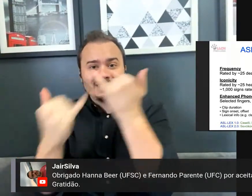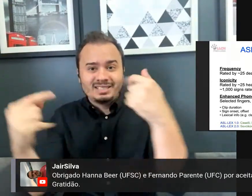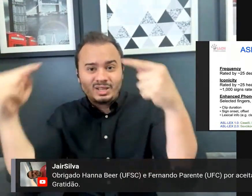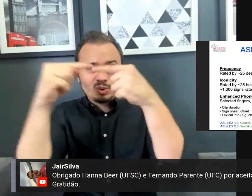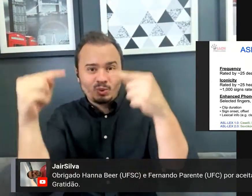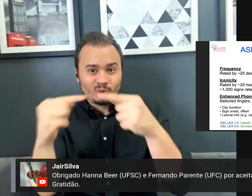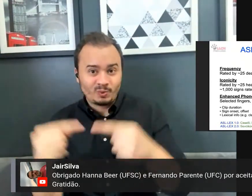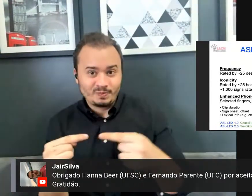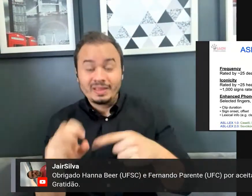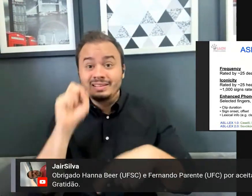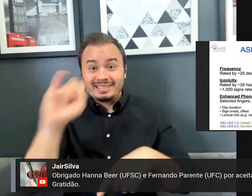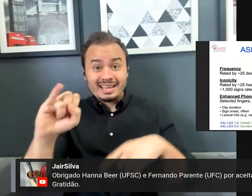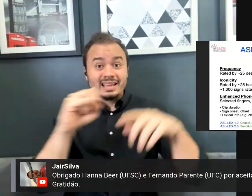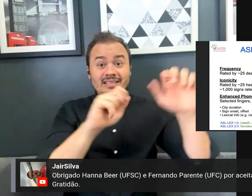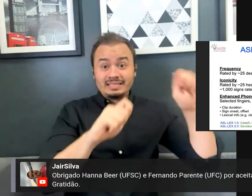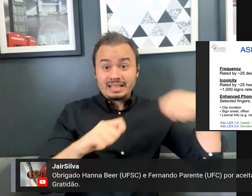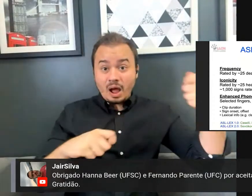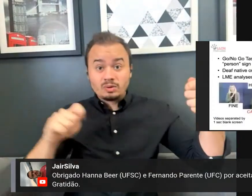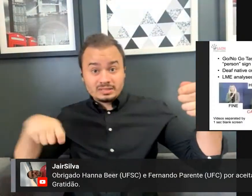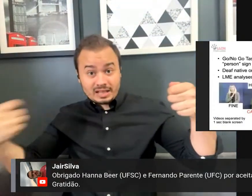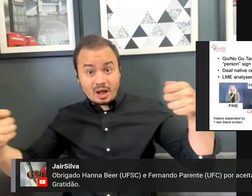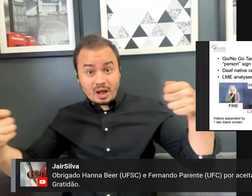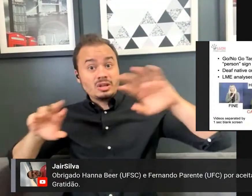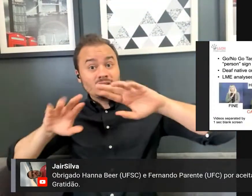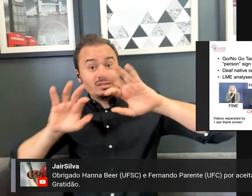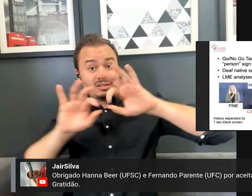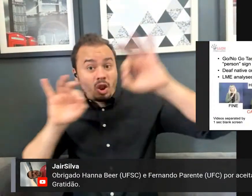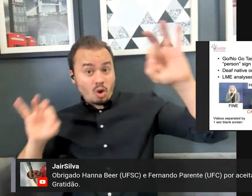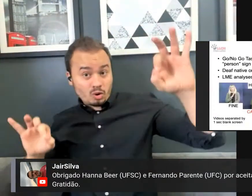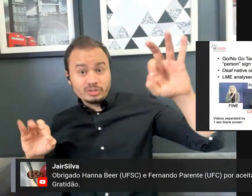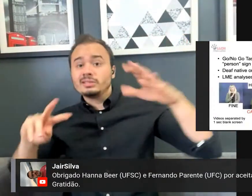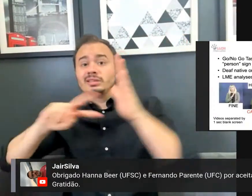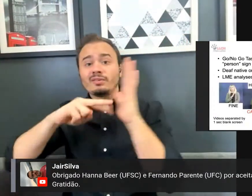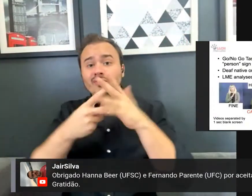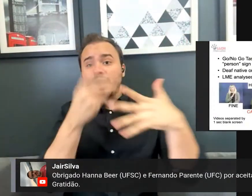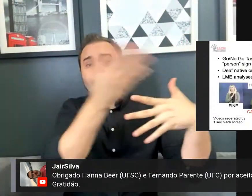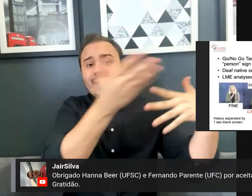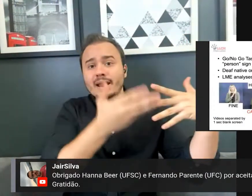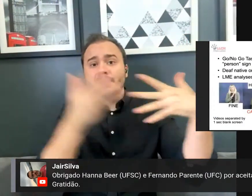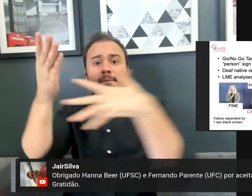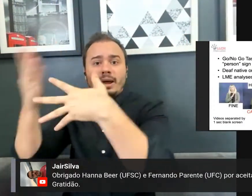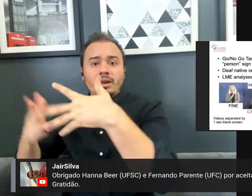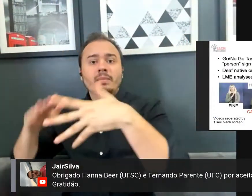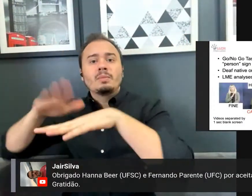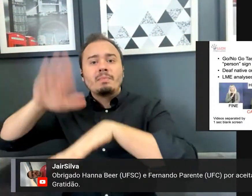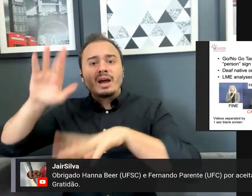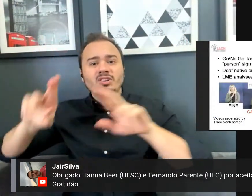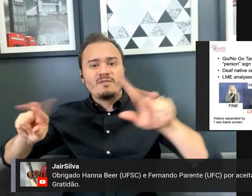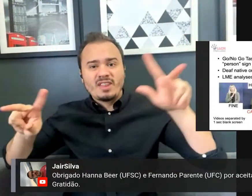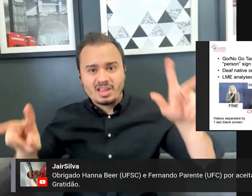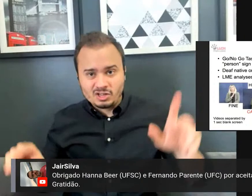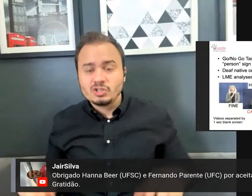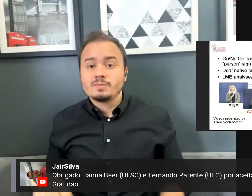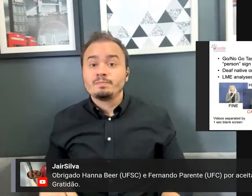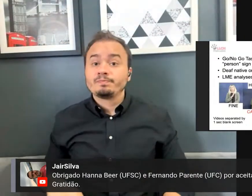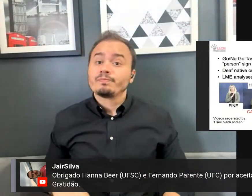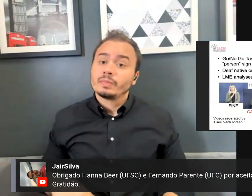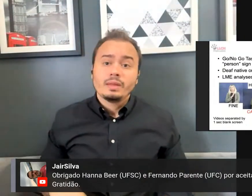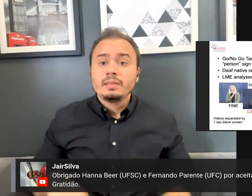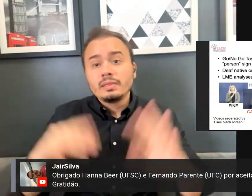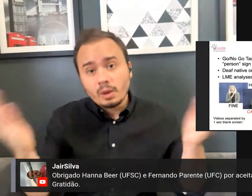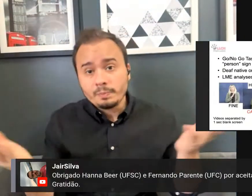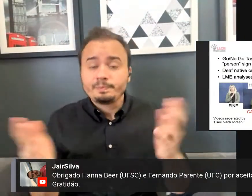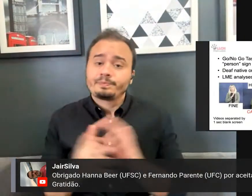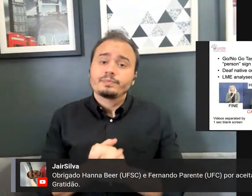in frequency and in iconicity. So in this study, we wanted to